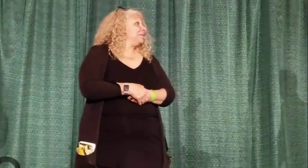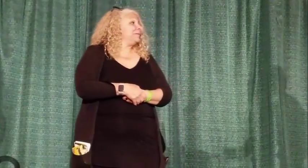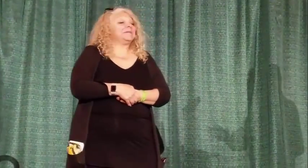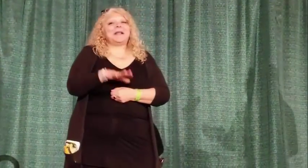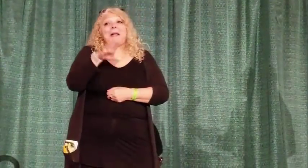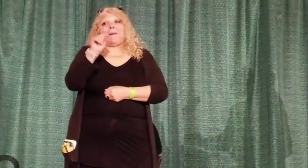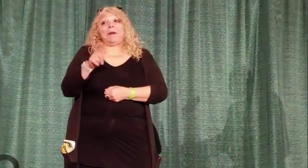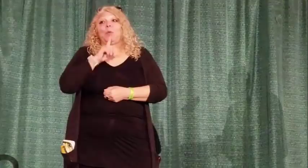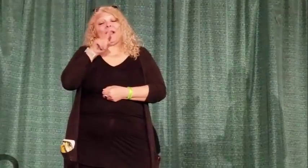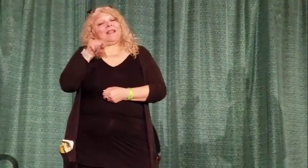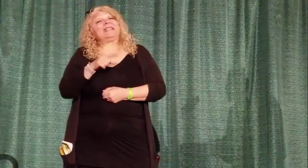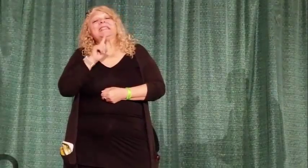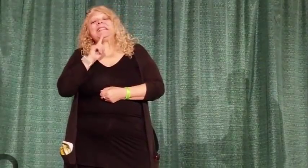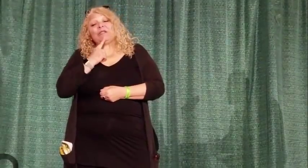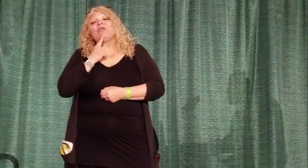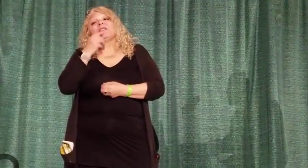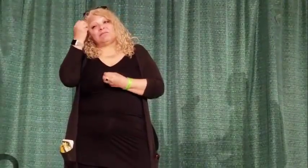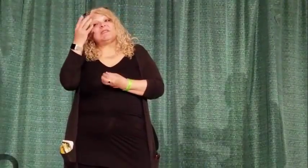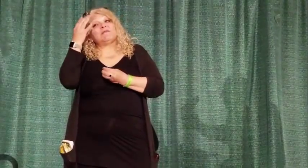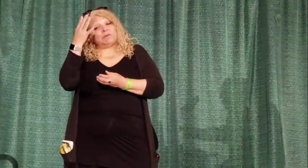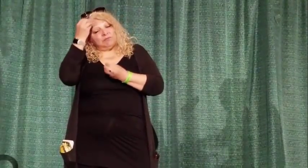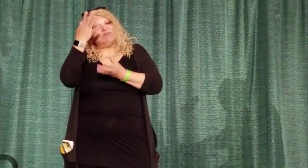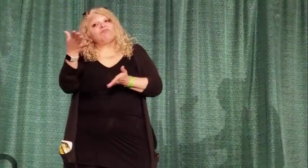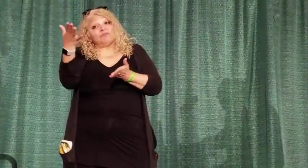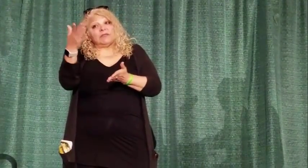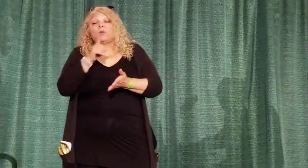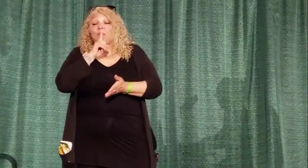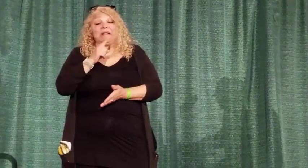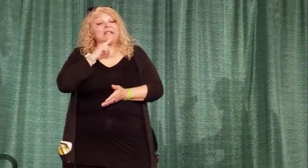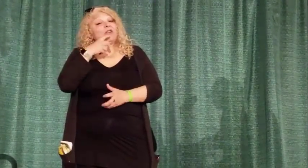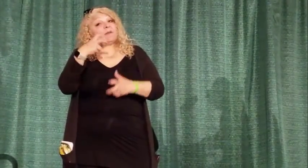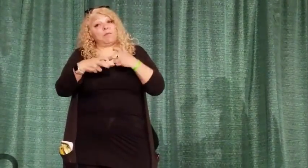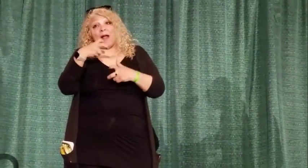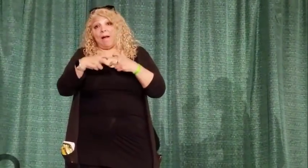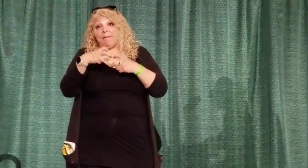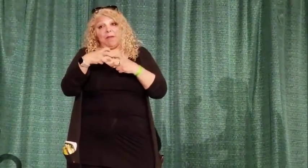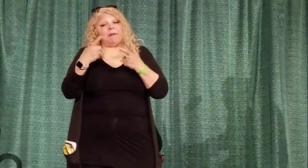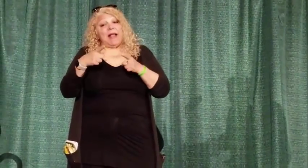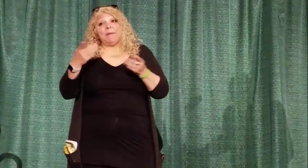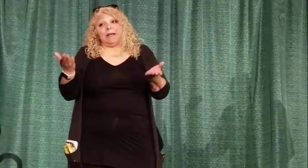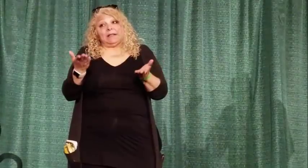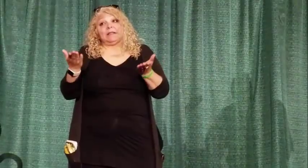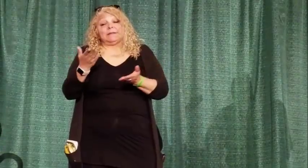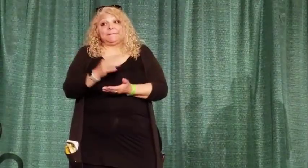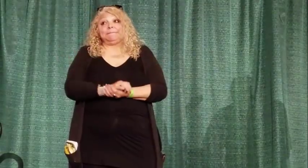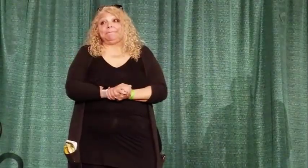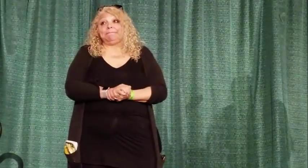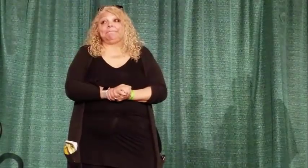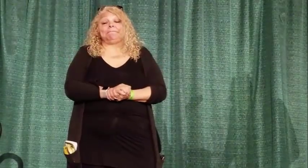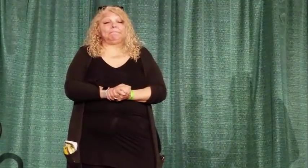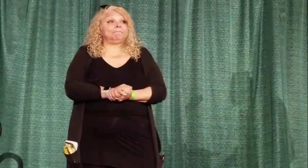But this is really serious stuff, right? This is a serious problem that we have that's going on right now,